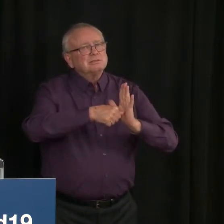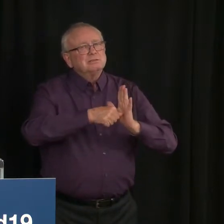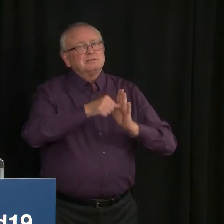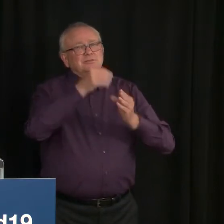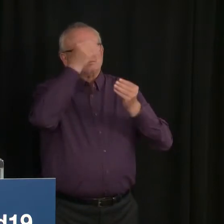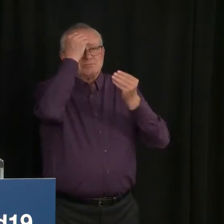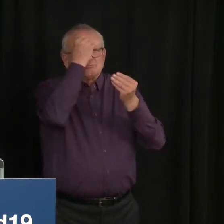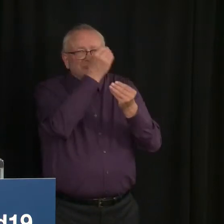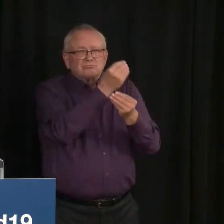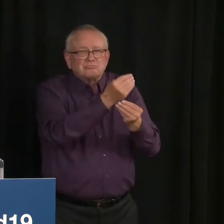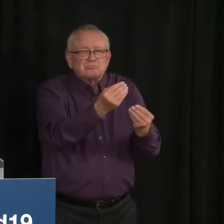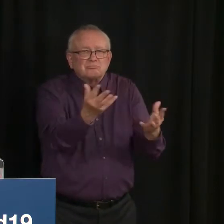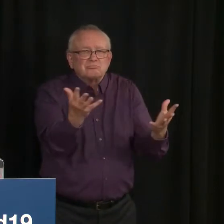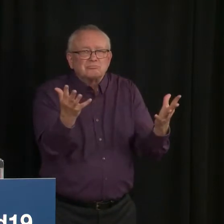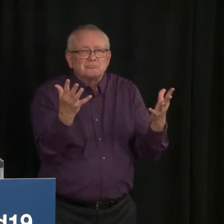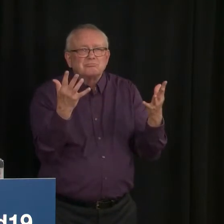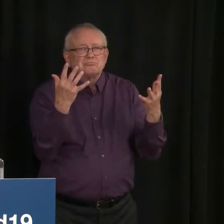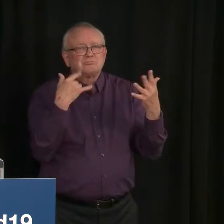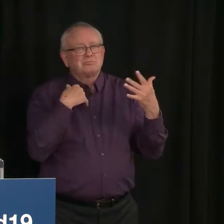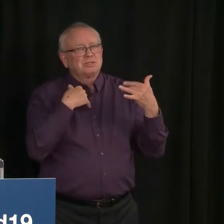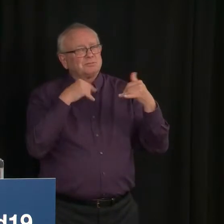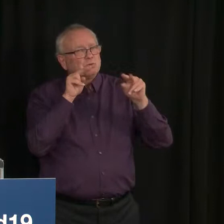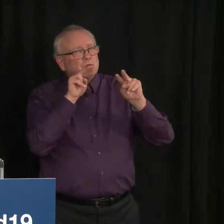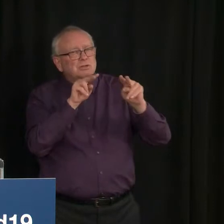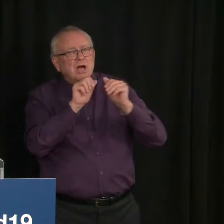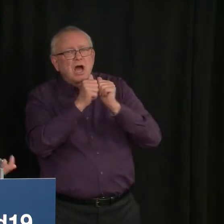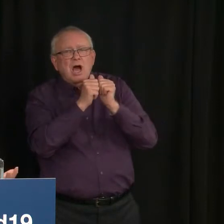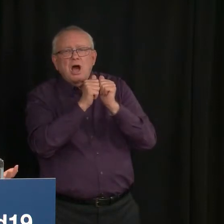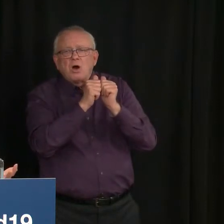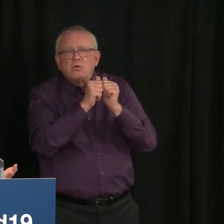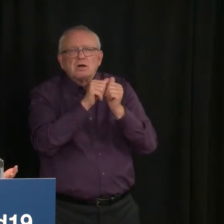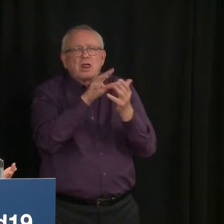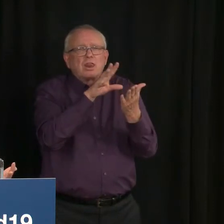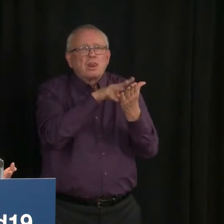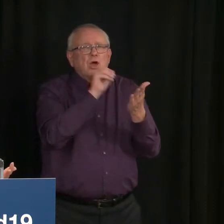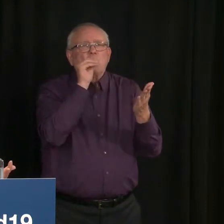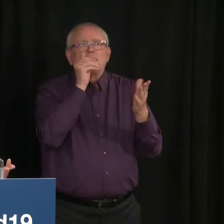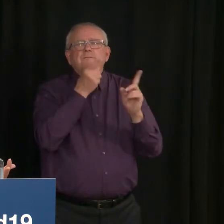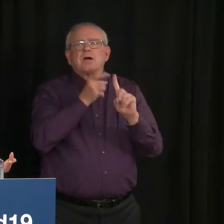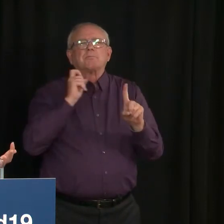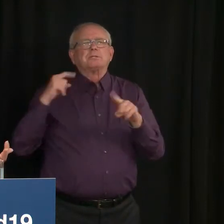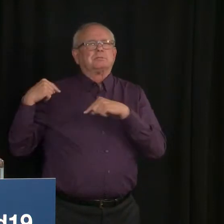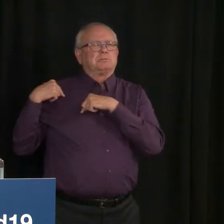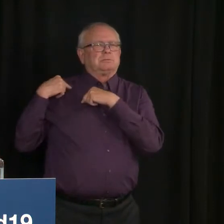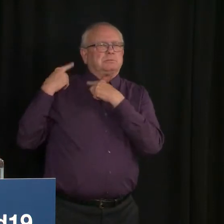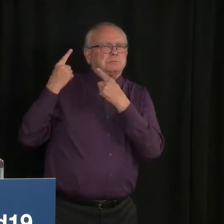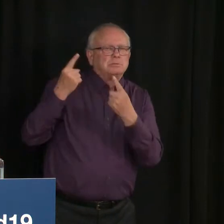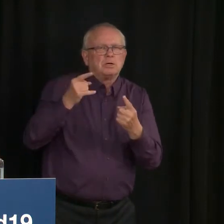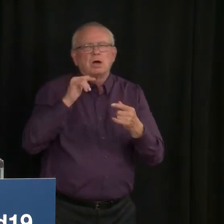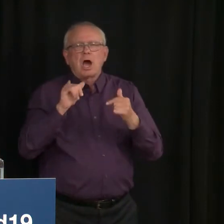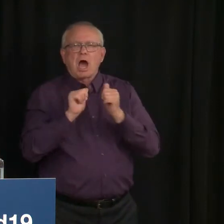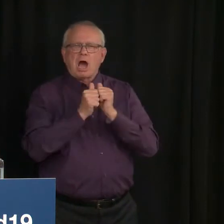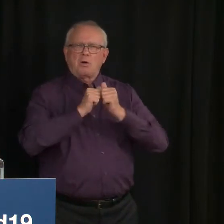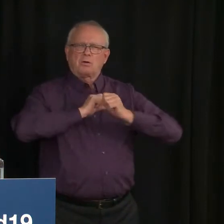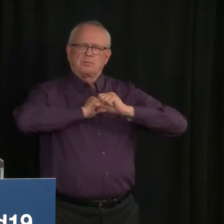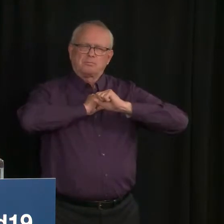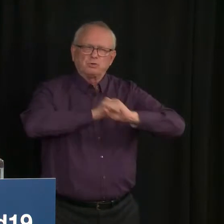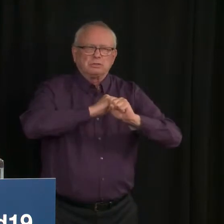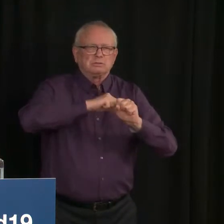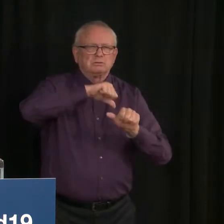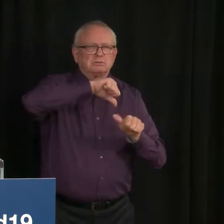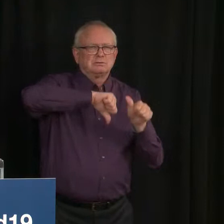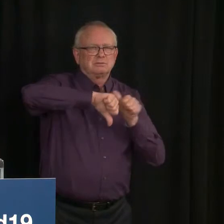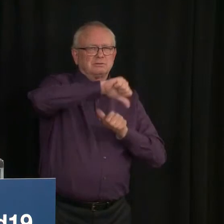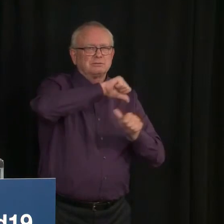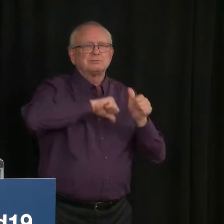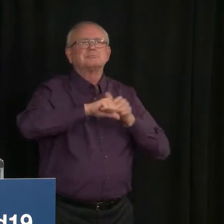is looking at how we can learn from how we've protected each other during this pandemic and taking those lessons learned forward.